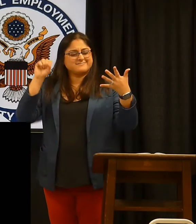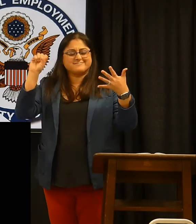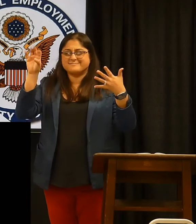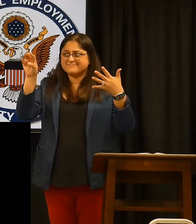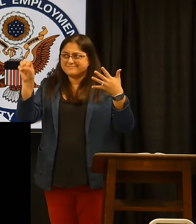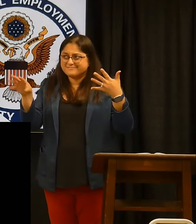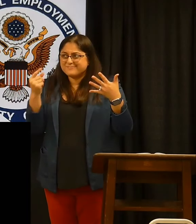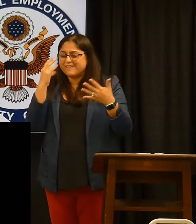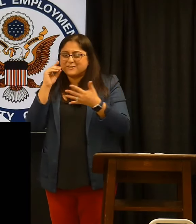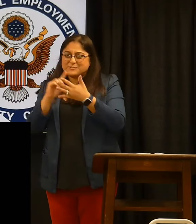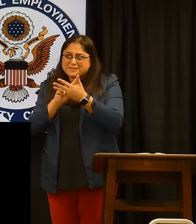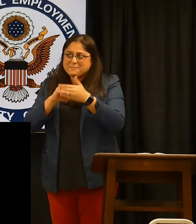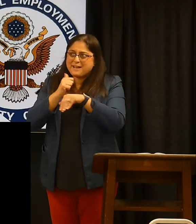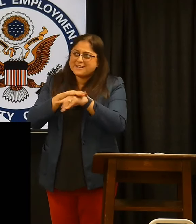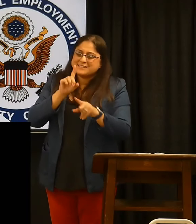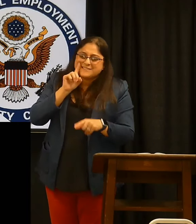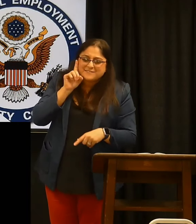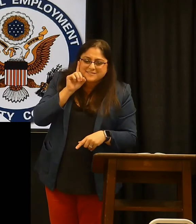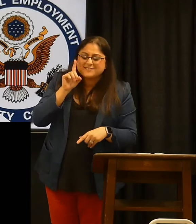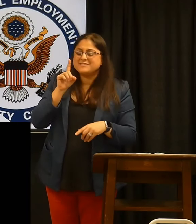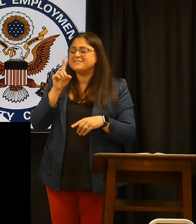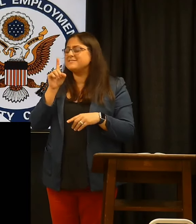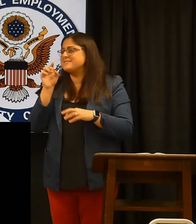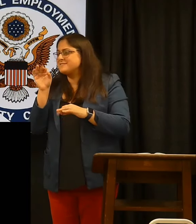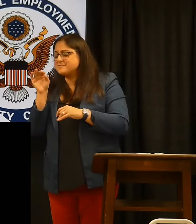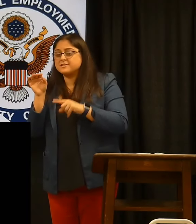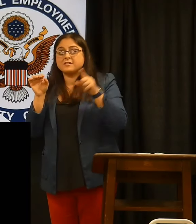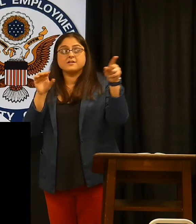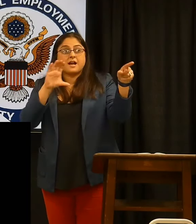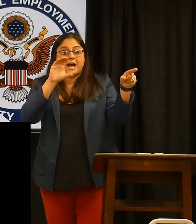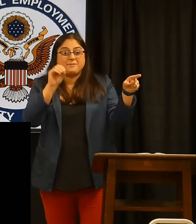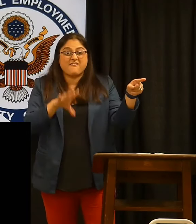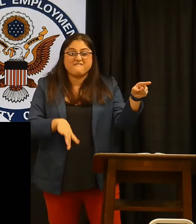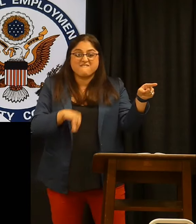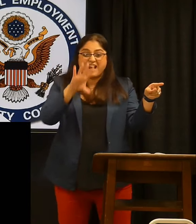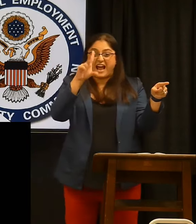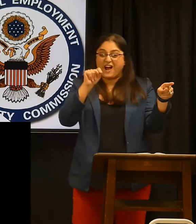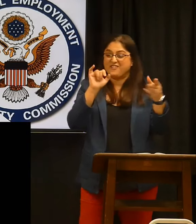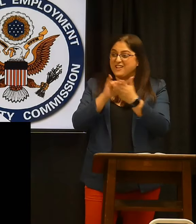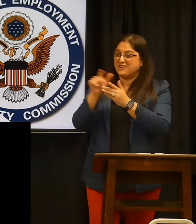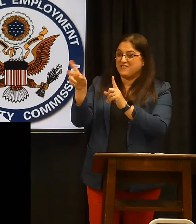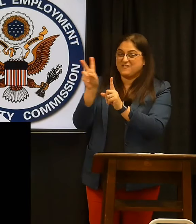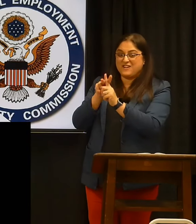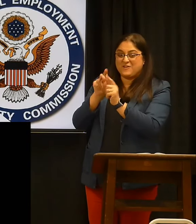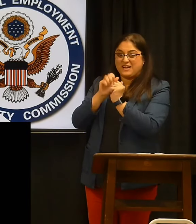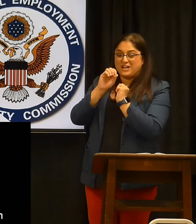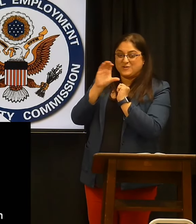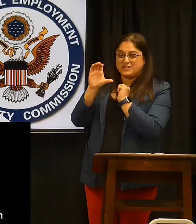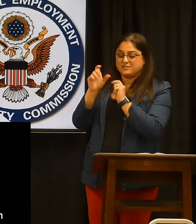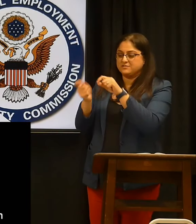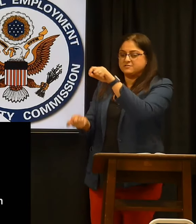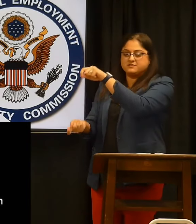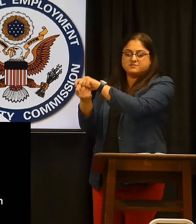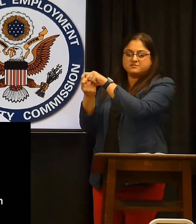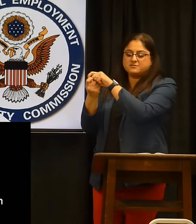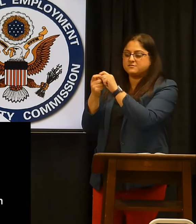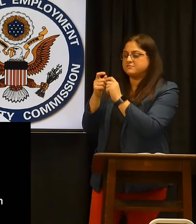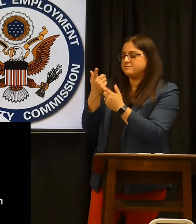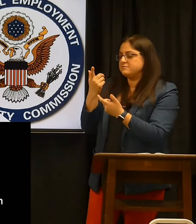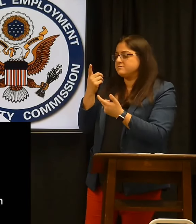EEOC and says, this is what's happened, I've been discriminated based on the fact that I'm deaf, and then the company finds out that you're the one that filed the complaint, then they try to